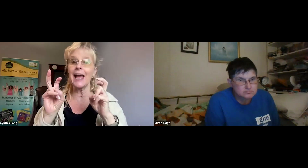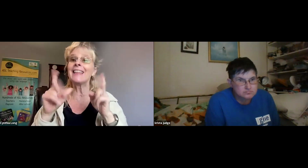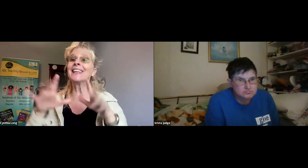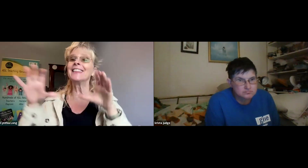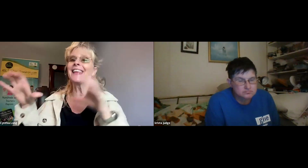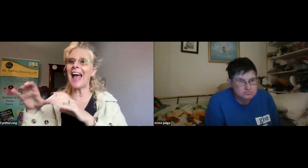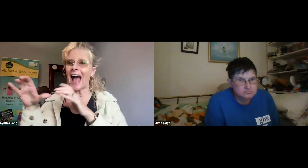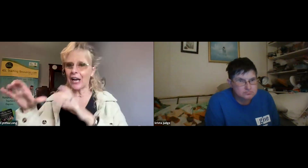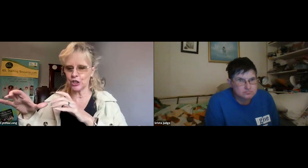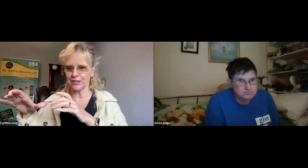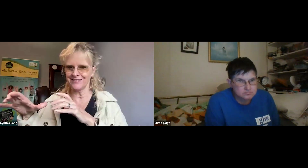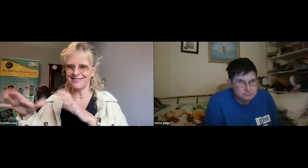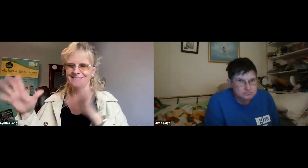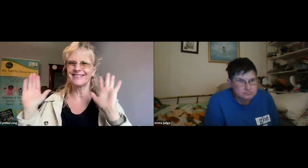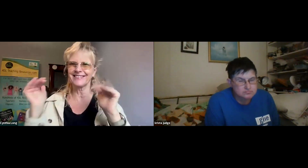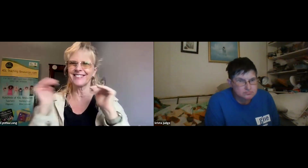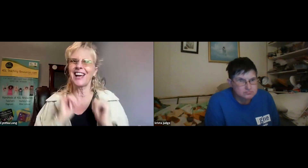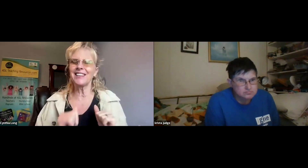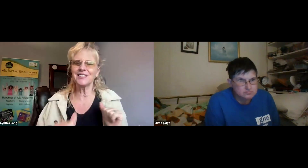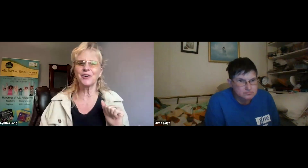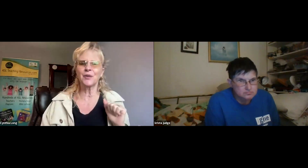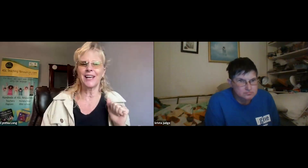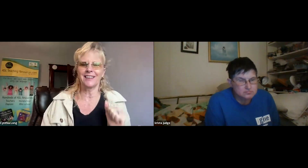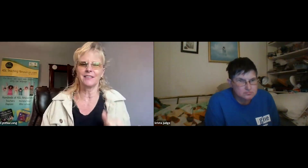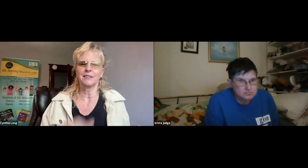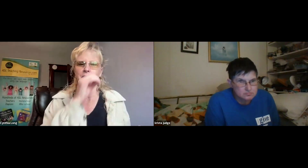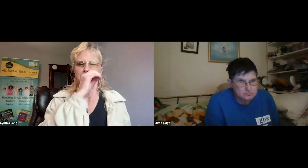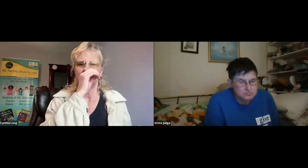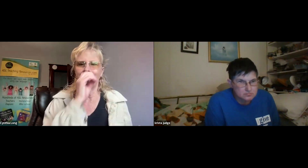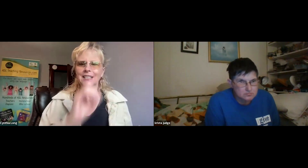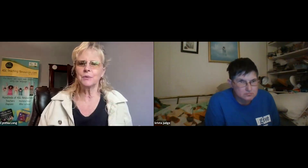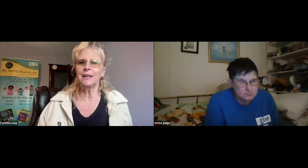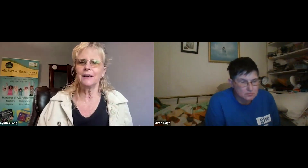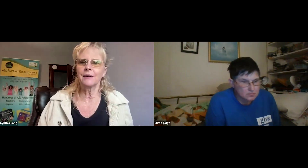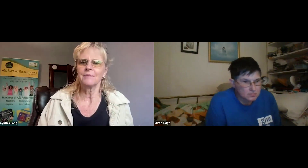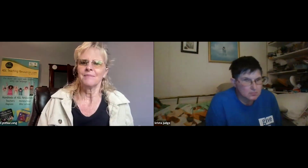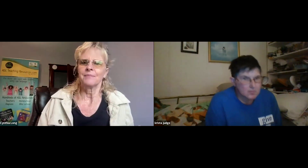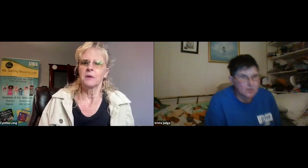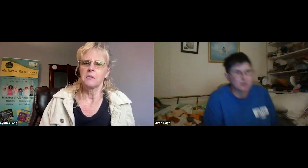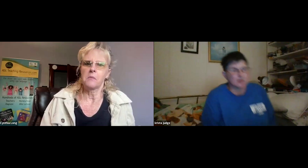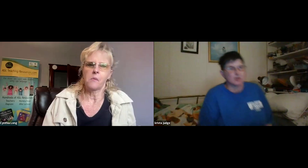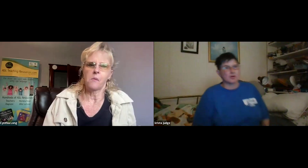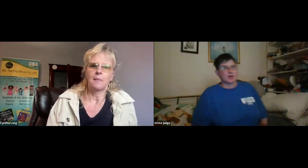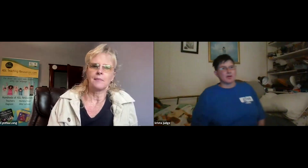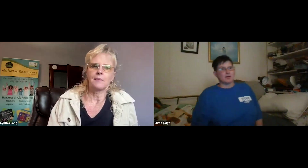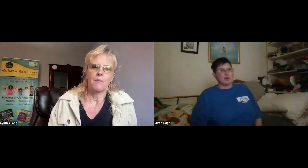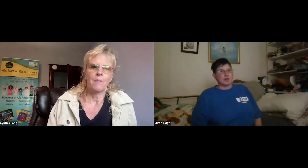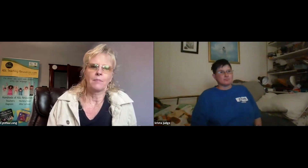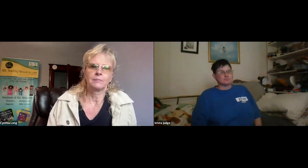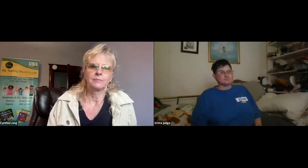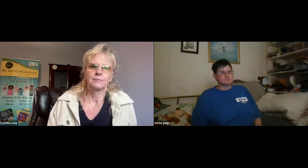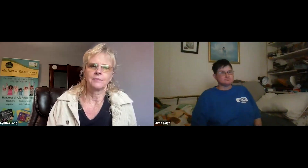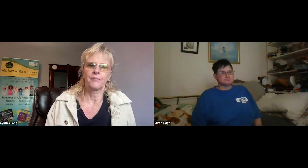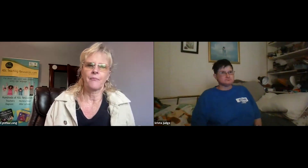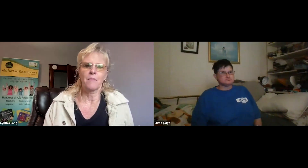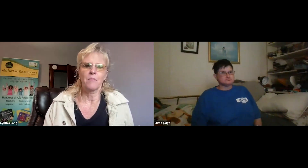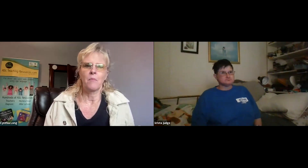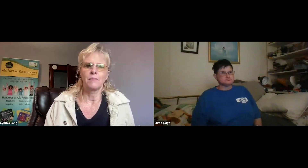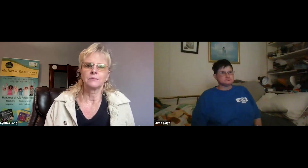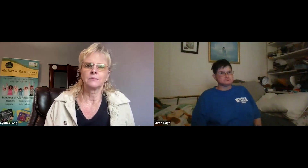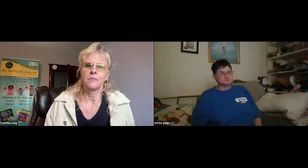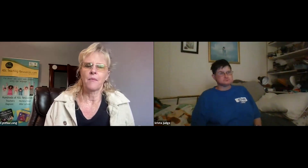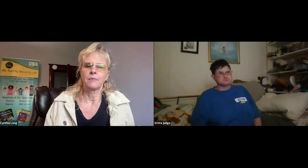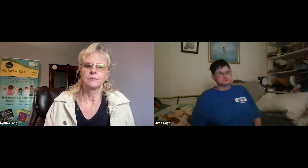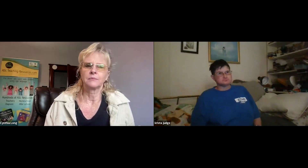topic, and then the action. Okay, so go ahead. Last week. Okay.